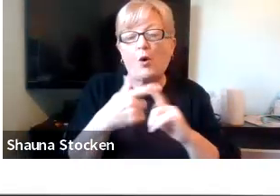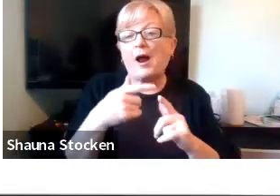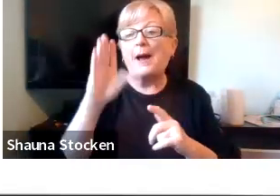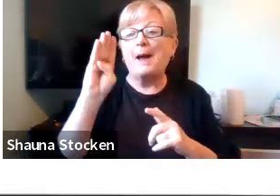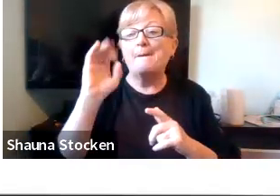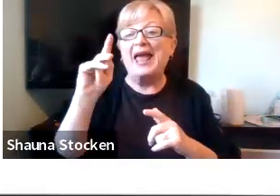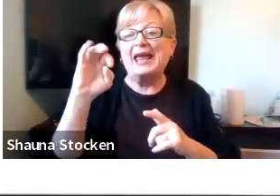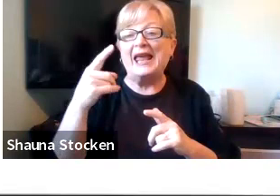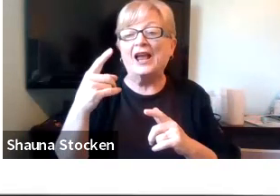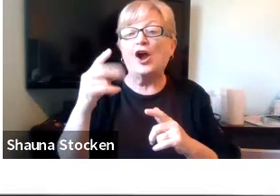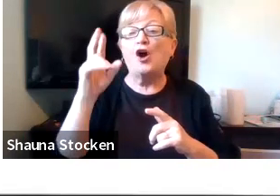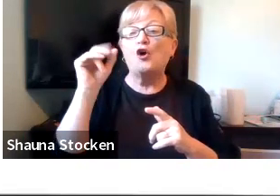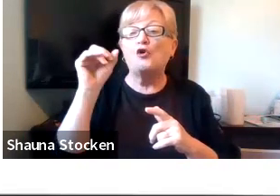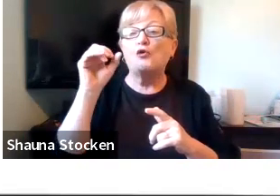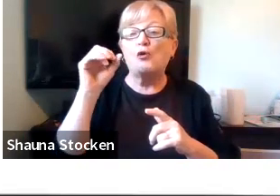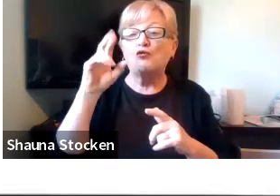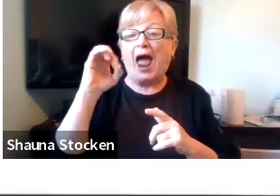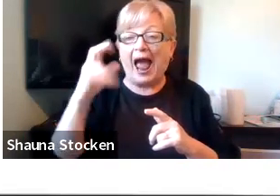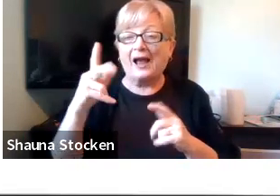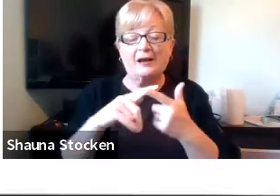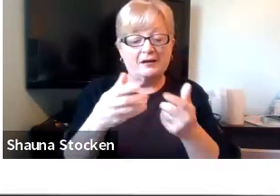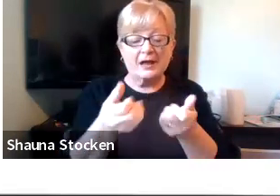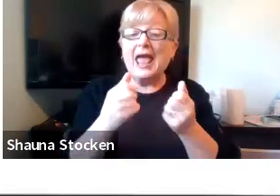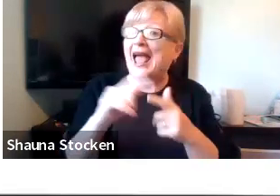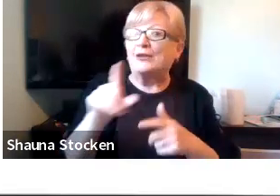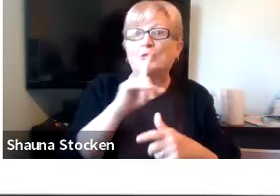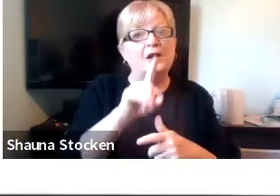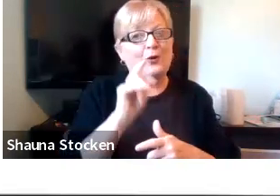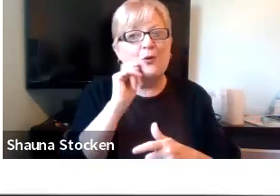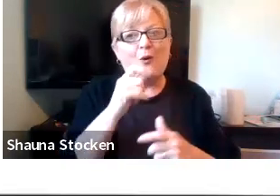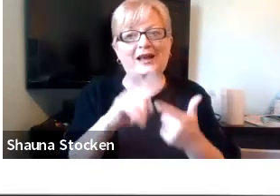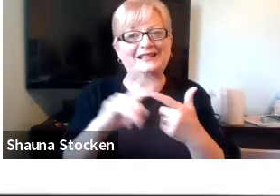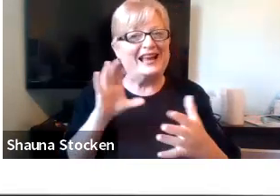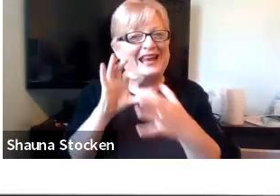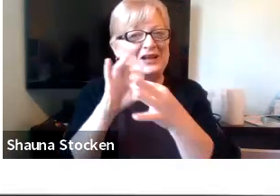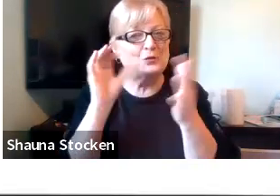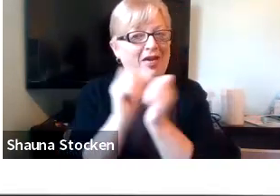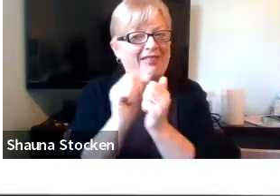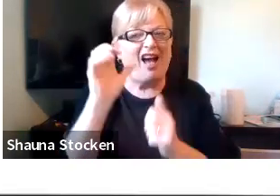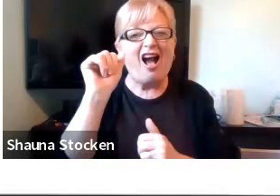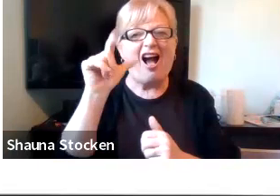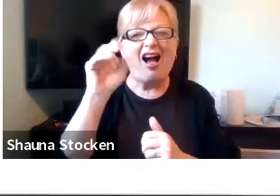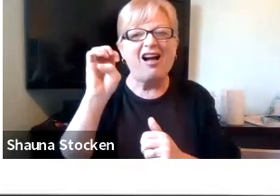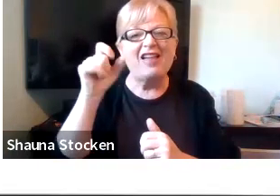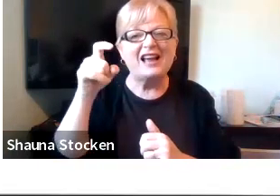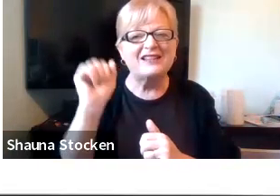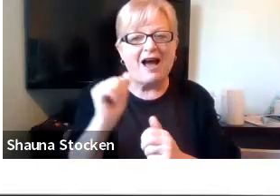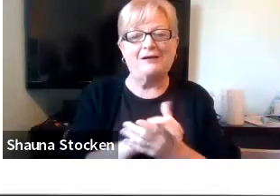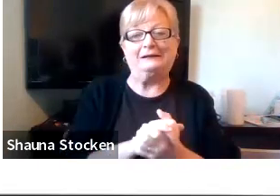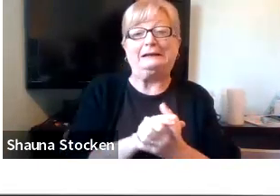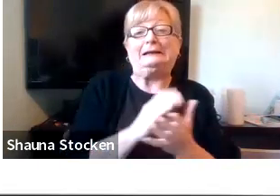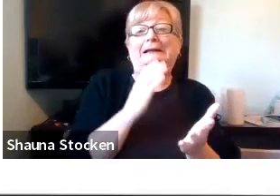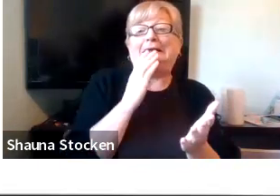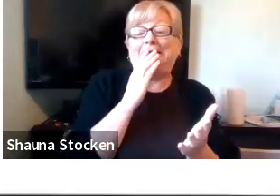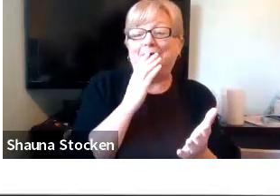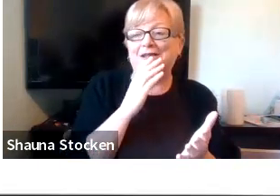can connect to Alexa. So of course I just activated her. So when you